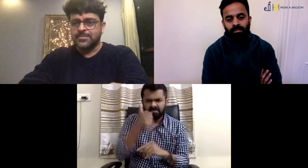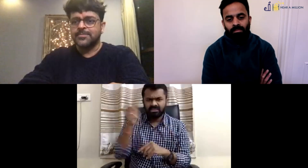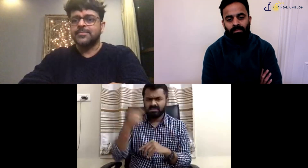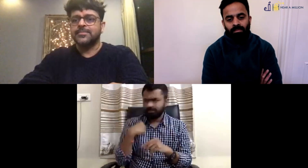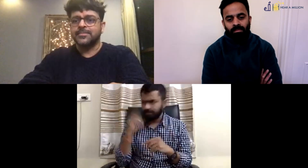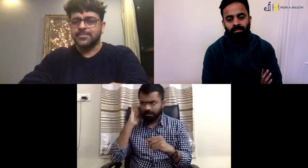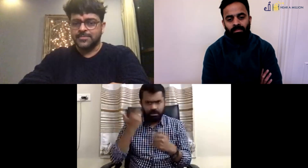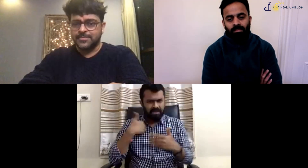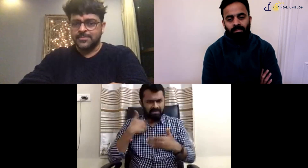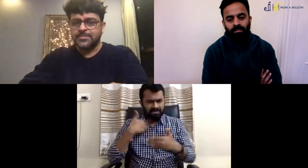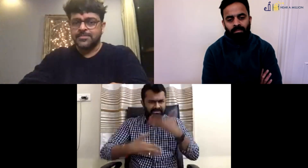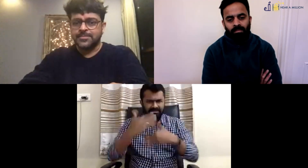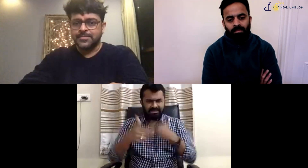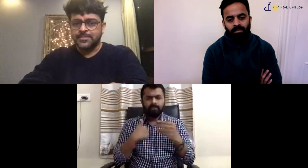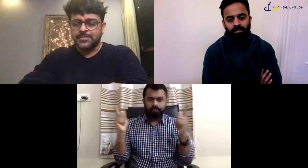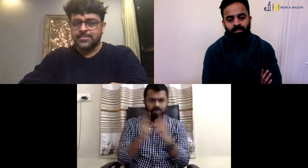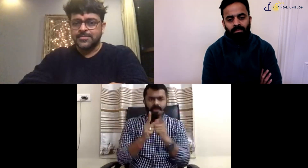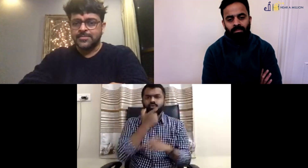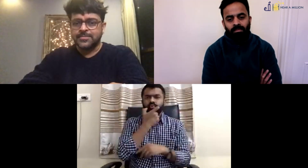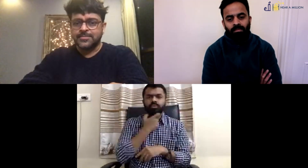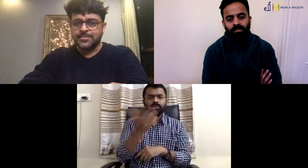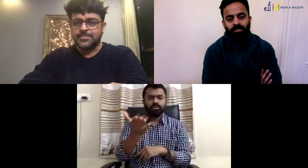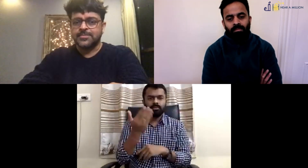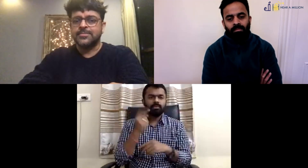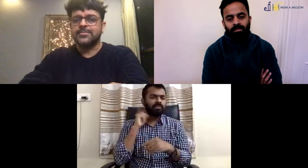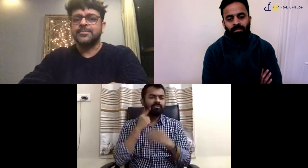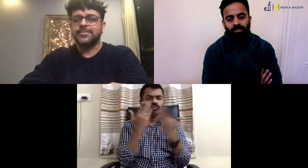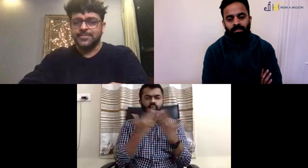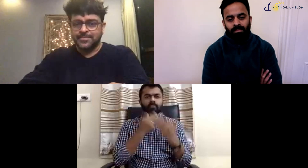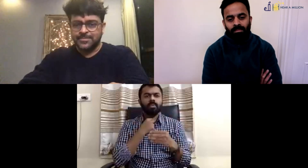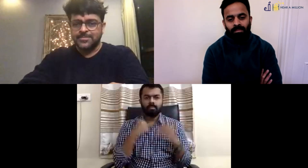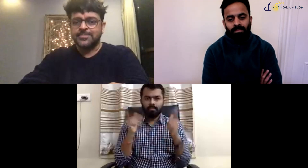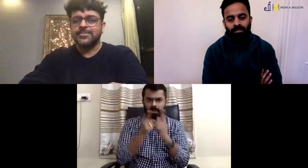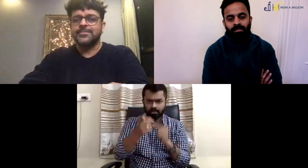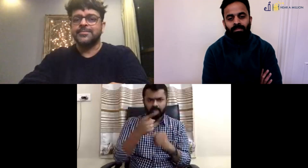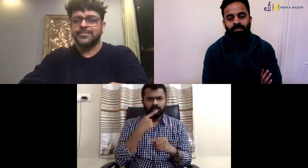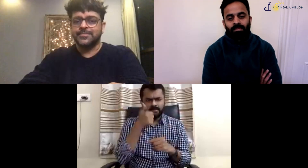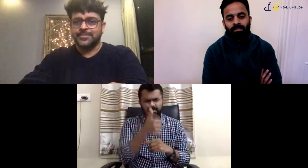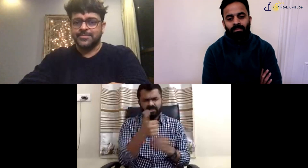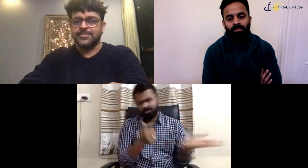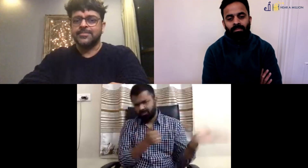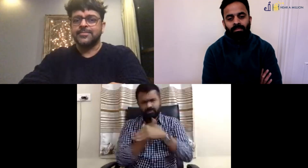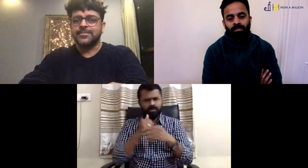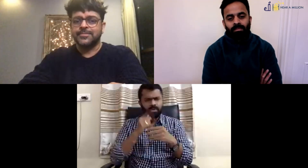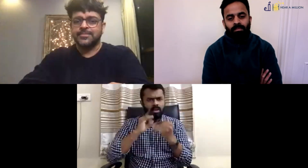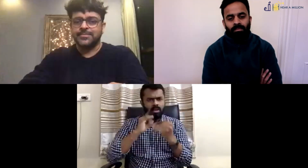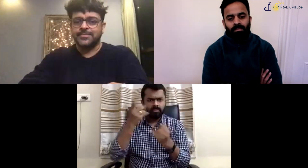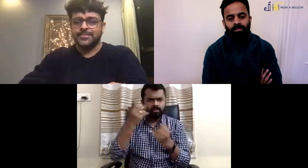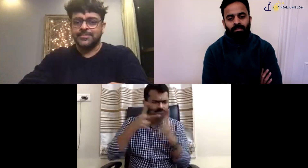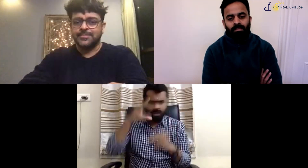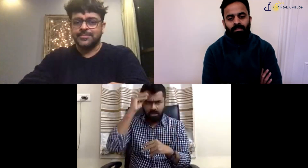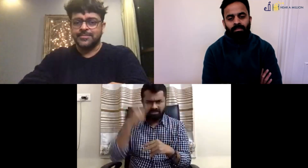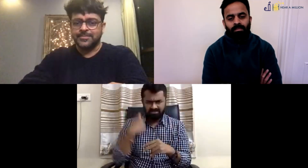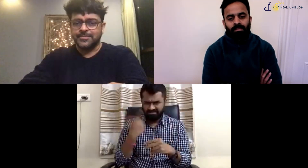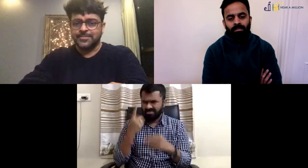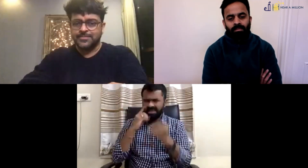the ISLTT course as well. And I heard that yeah, we can join that course. So Sujit was there along with me. He said that